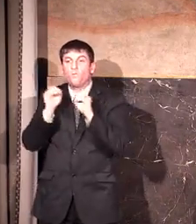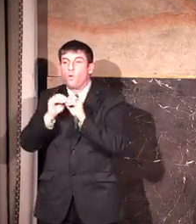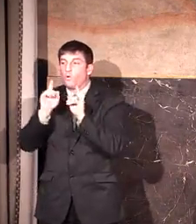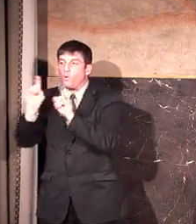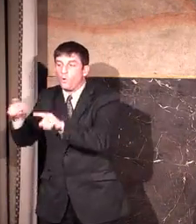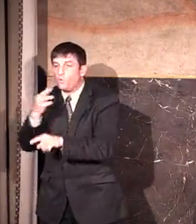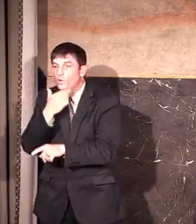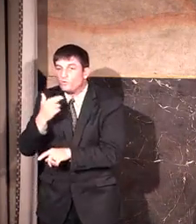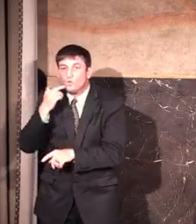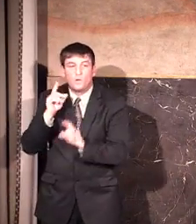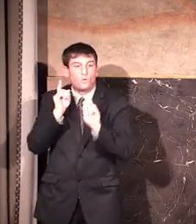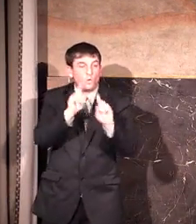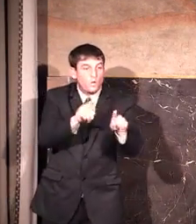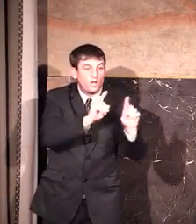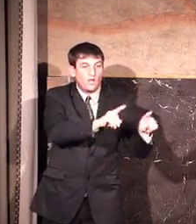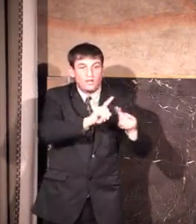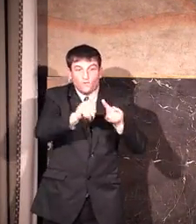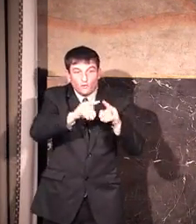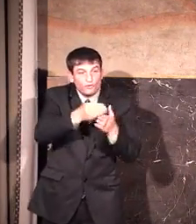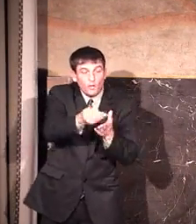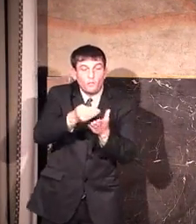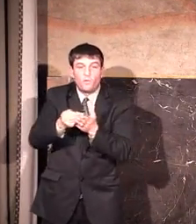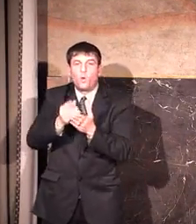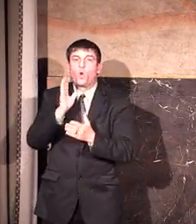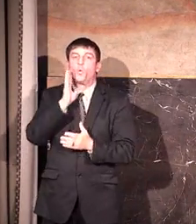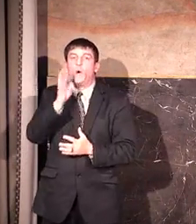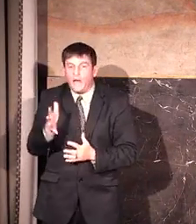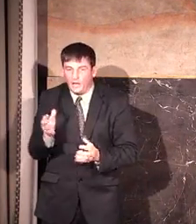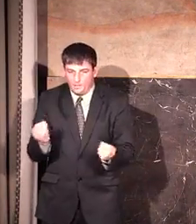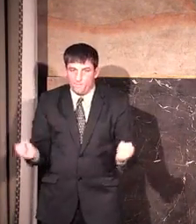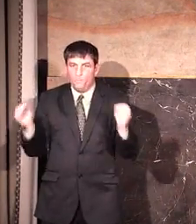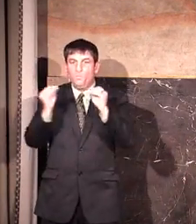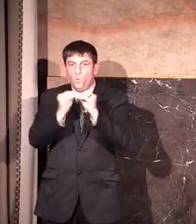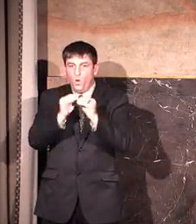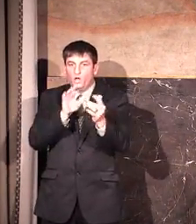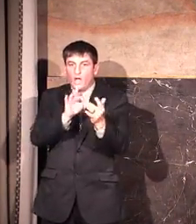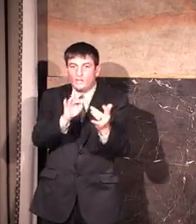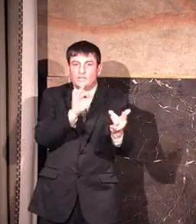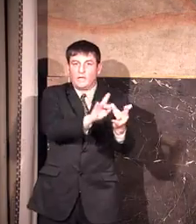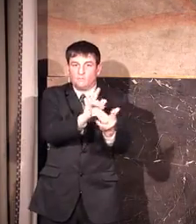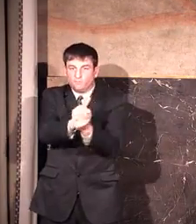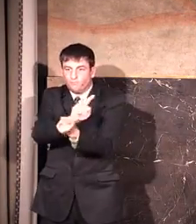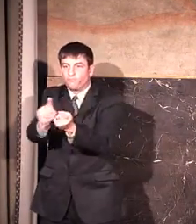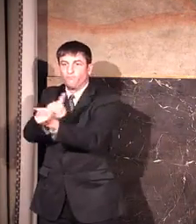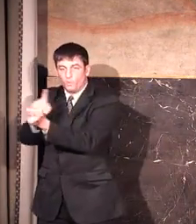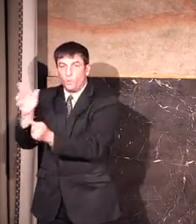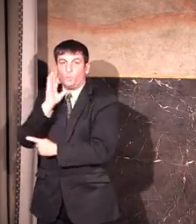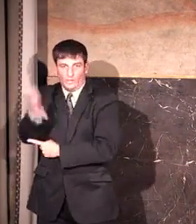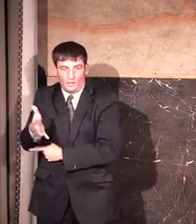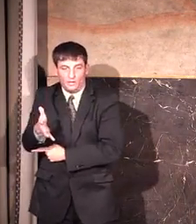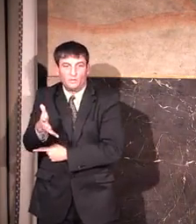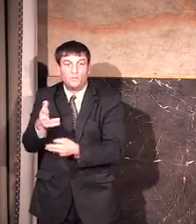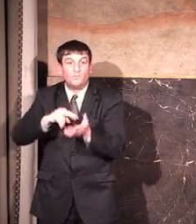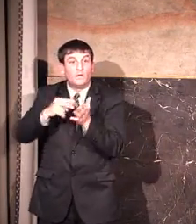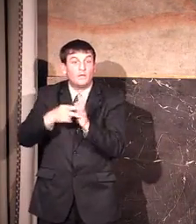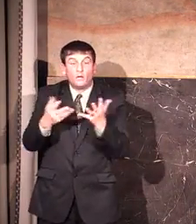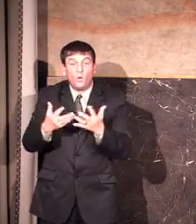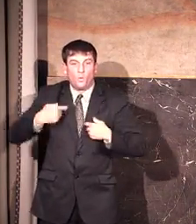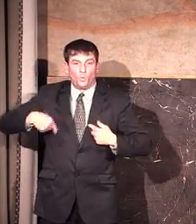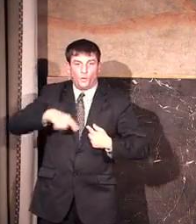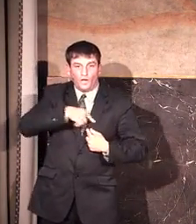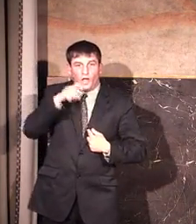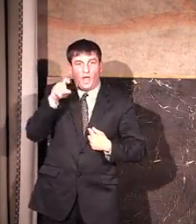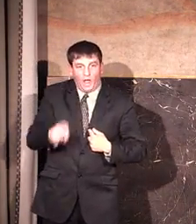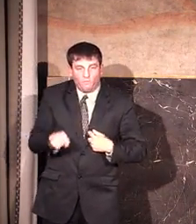shops and those sorts of things, there will be more contact. And so we have to do our part